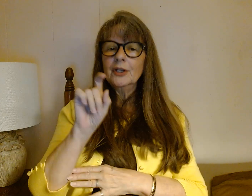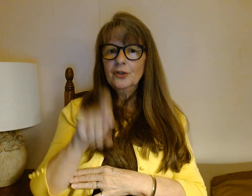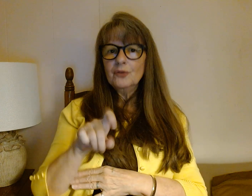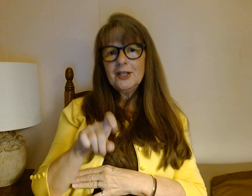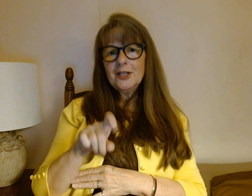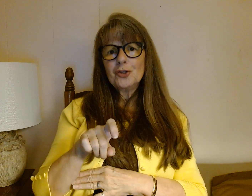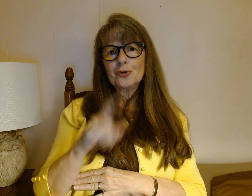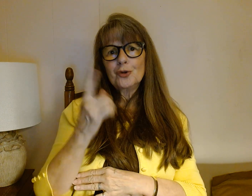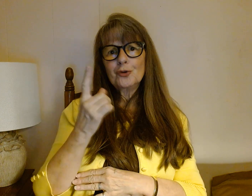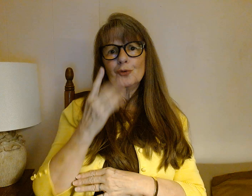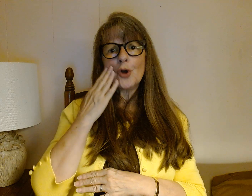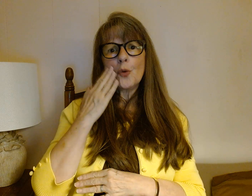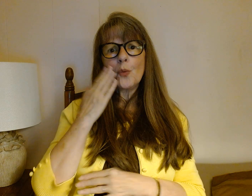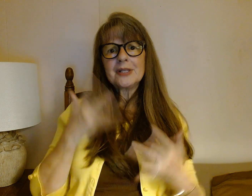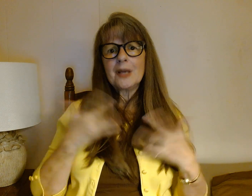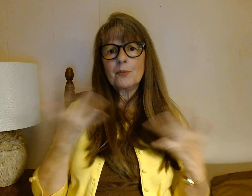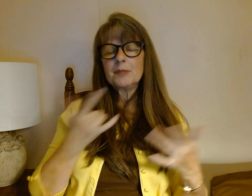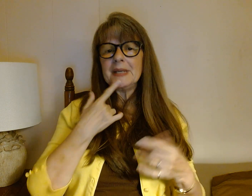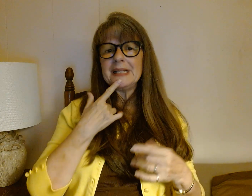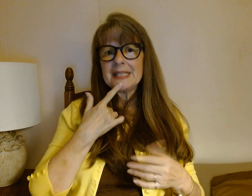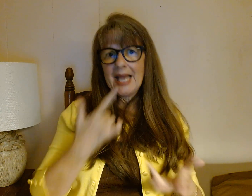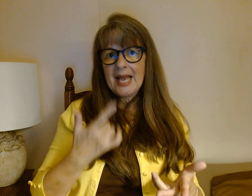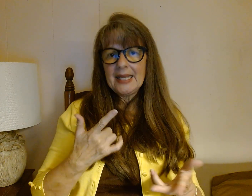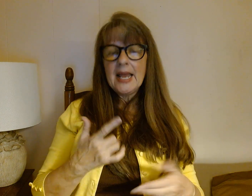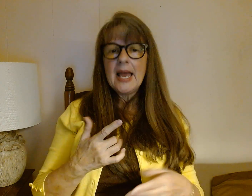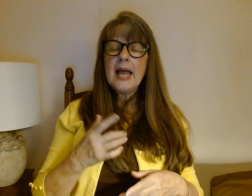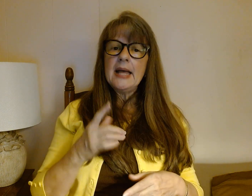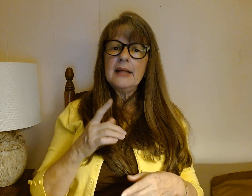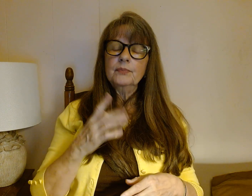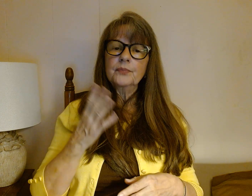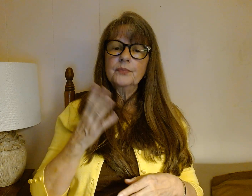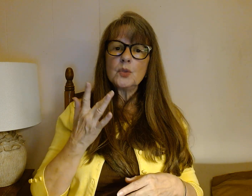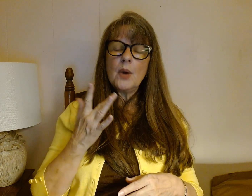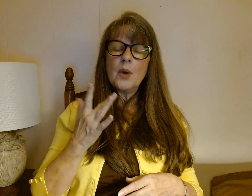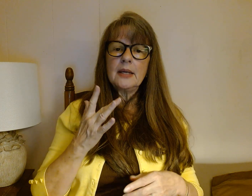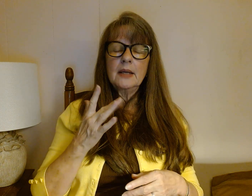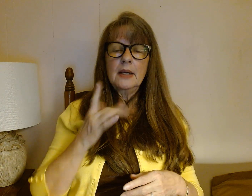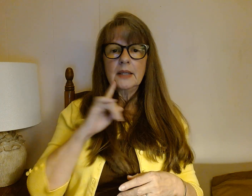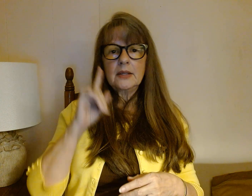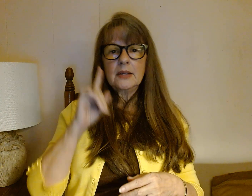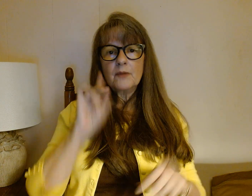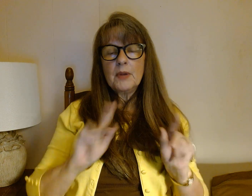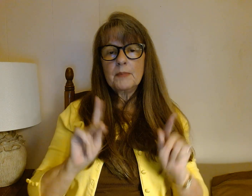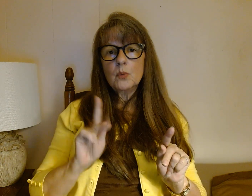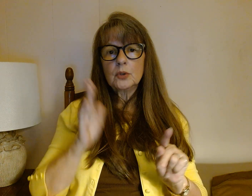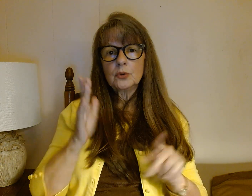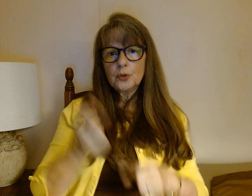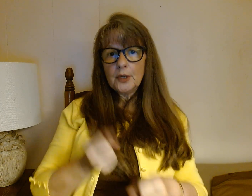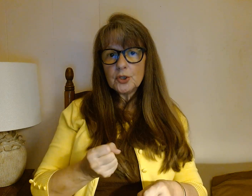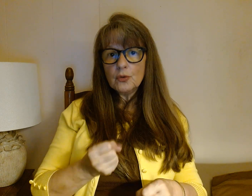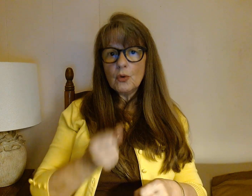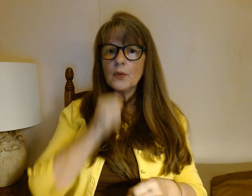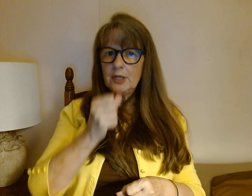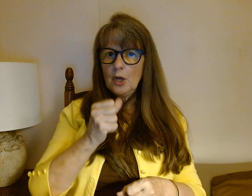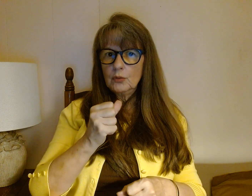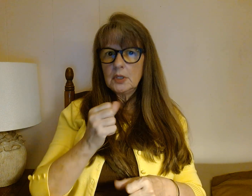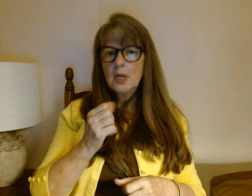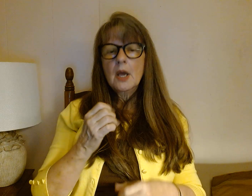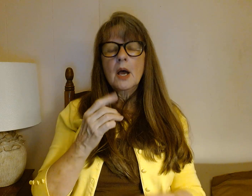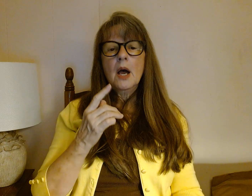need to, so you'll know what's up, what's being said. And that's why deaf people will trust you or they don't. If